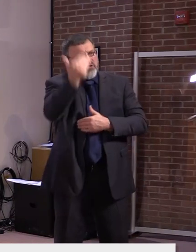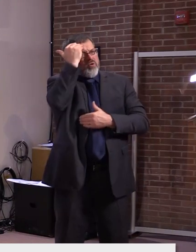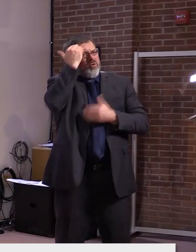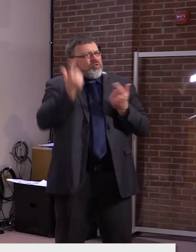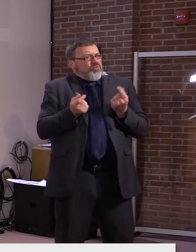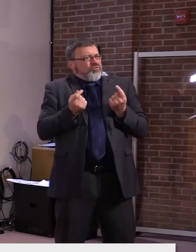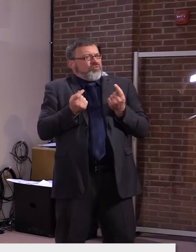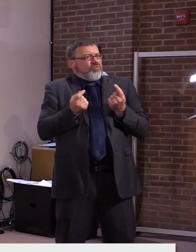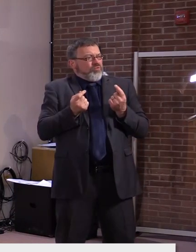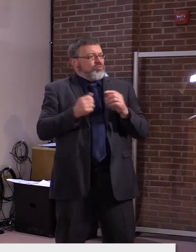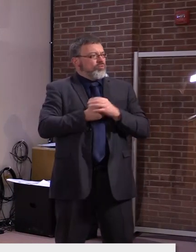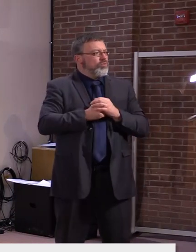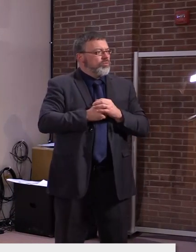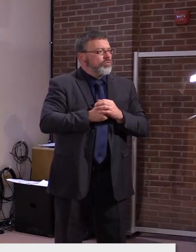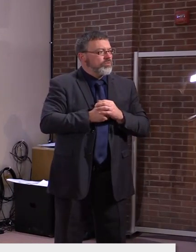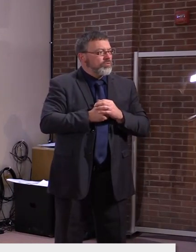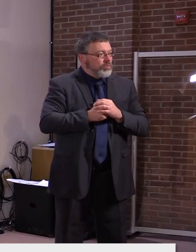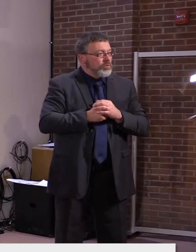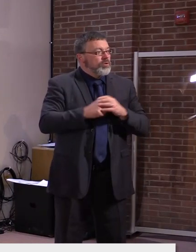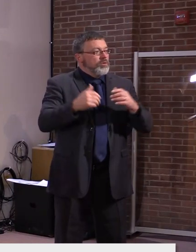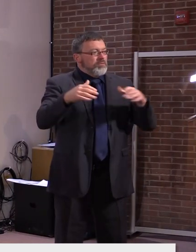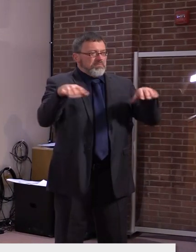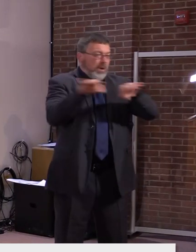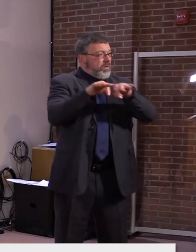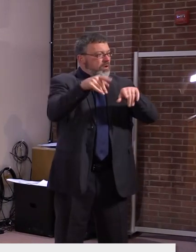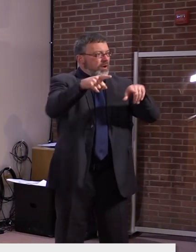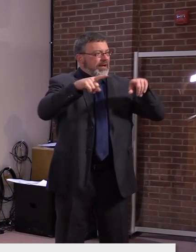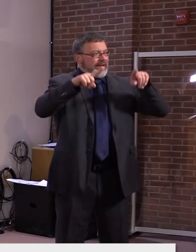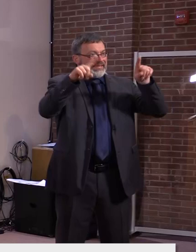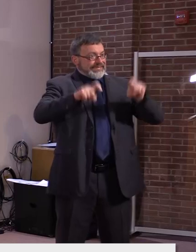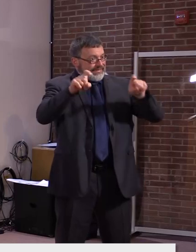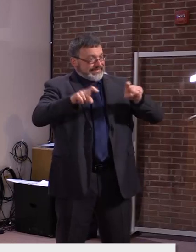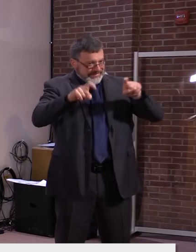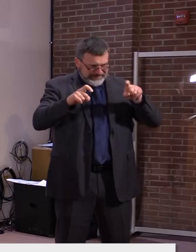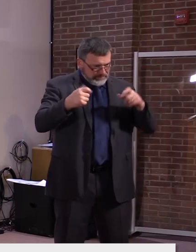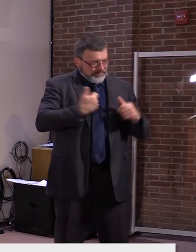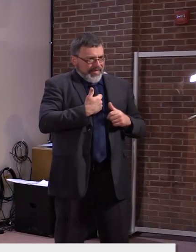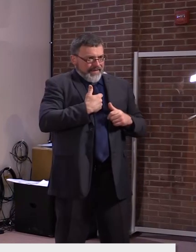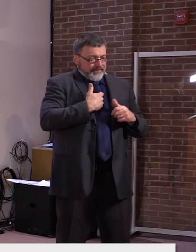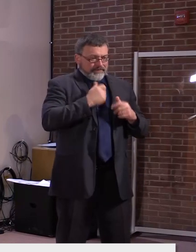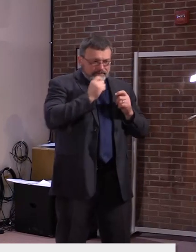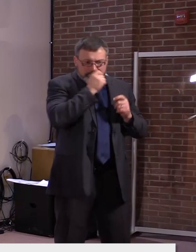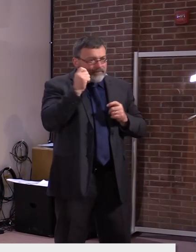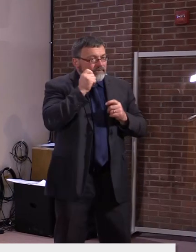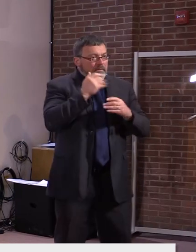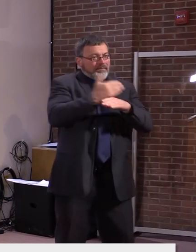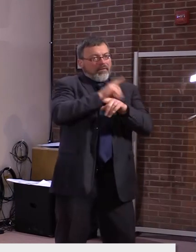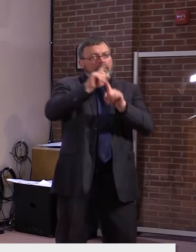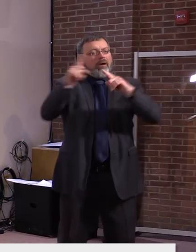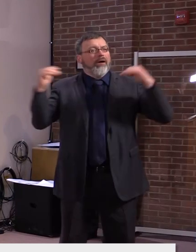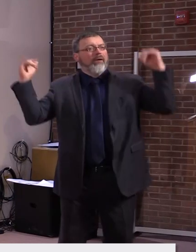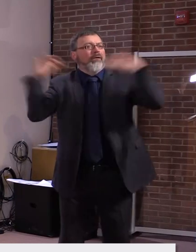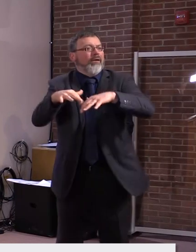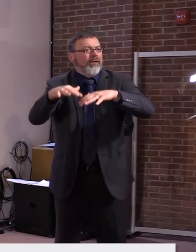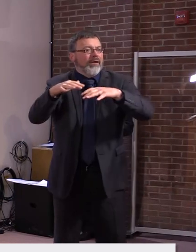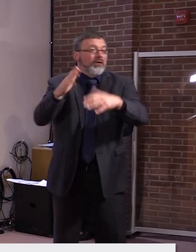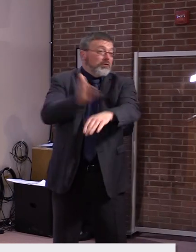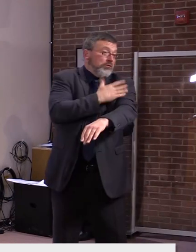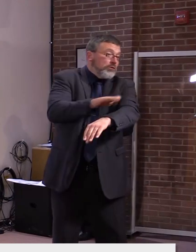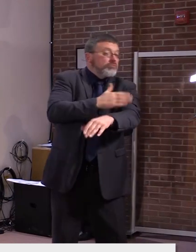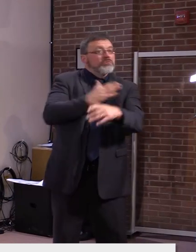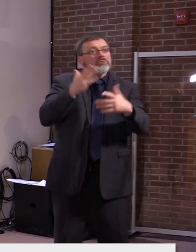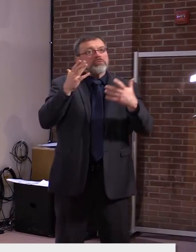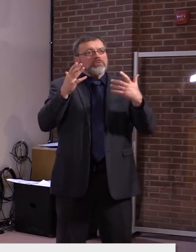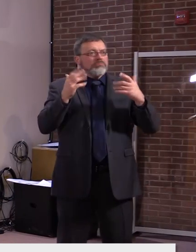test before and after you go to a concert. This will be part of the future for quite some time. As